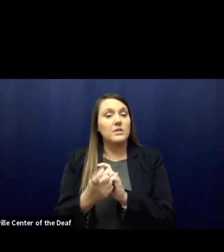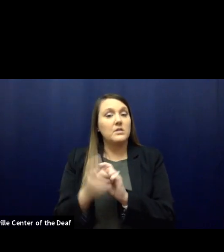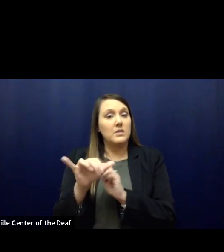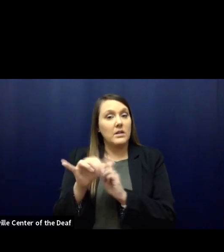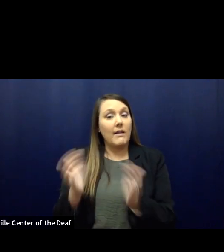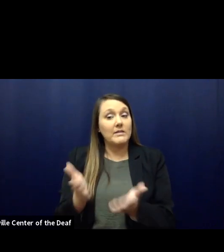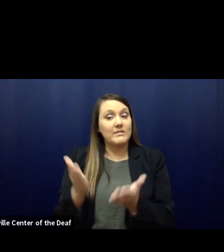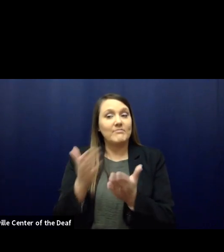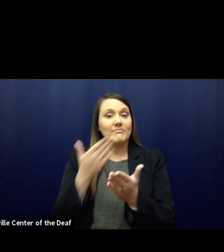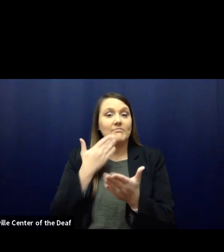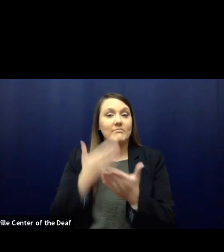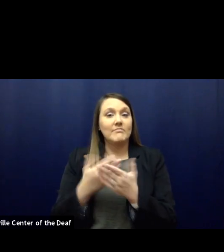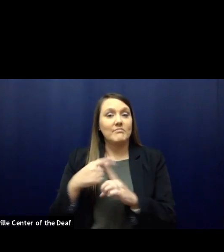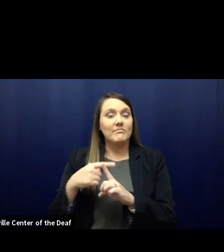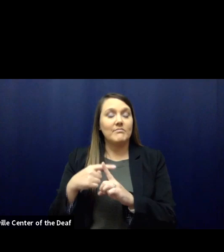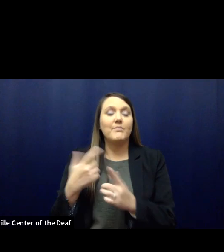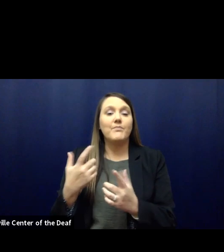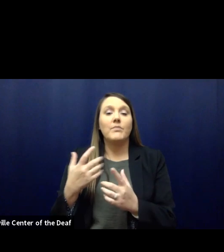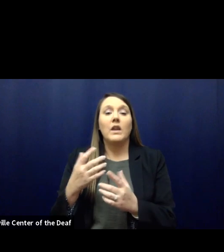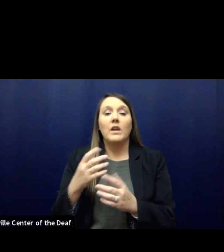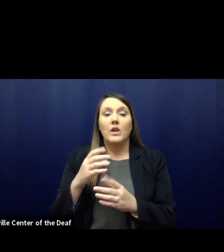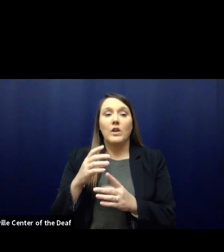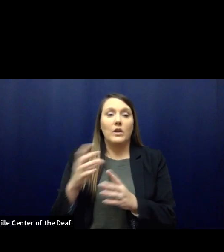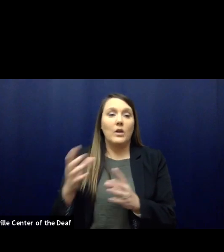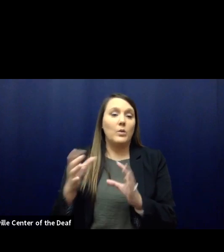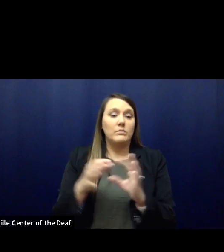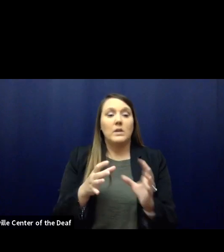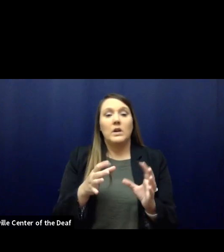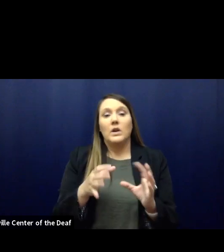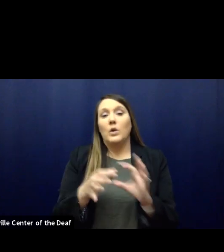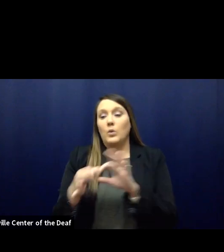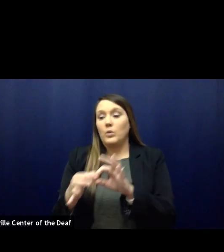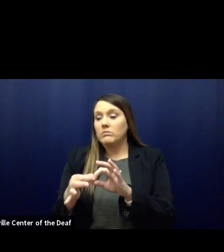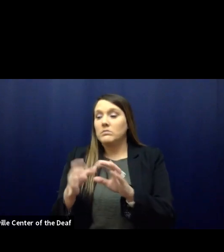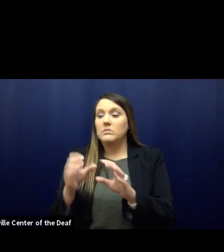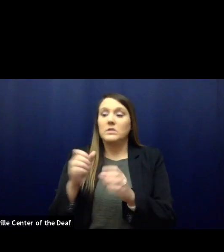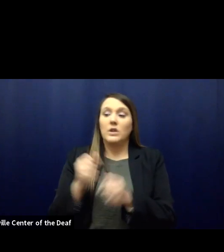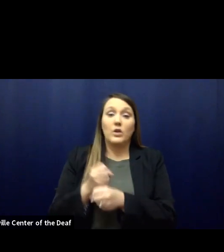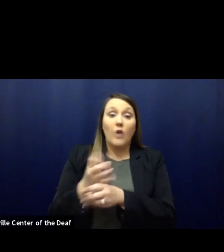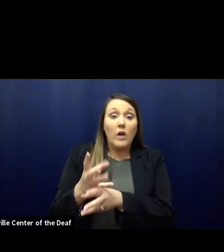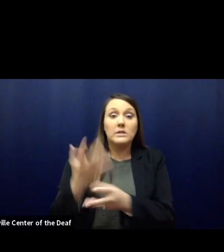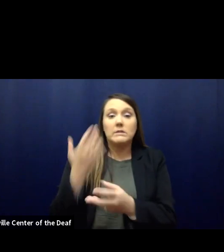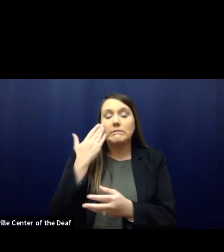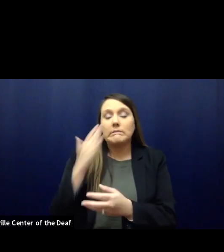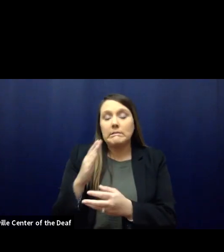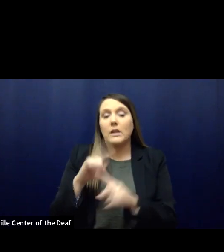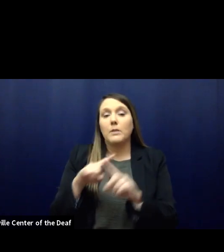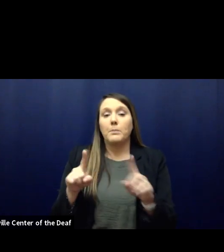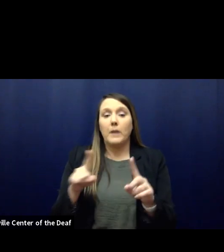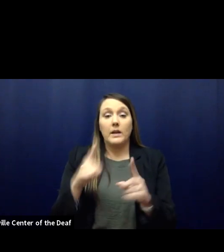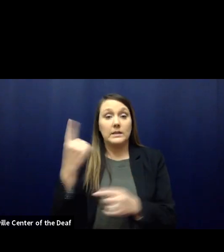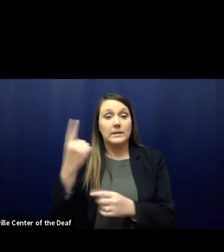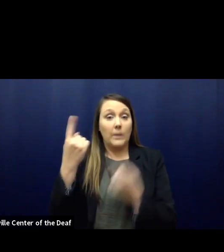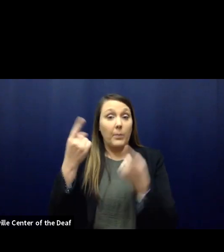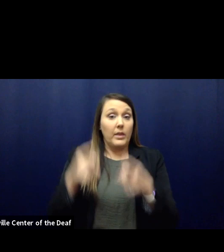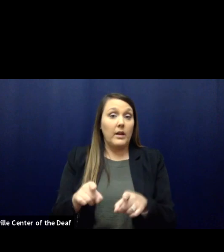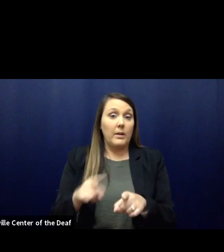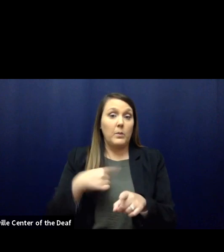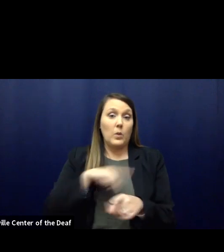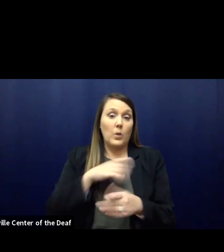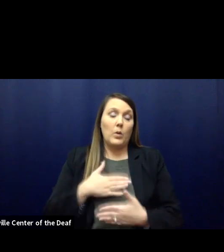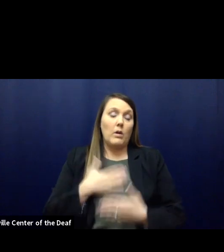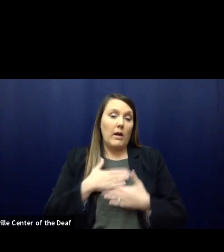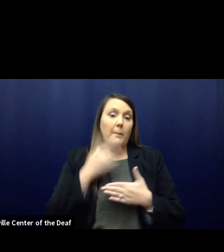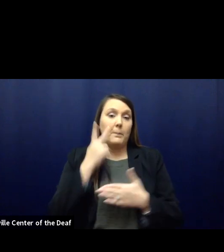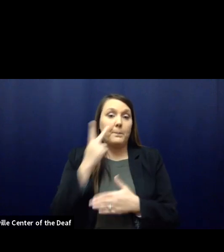encouraging. Correlation and causation isn't always the same thing, but something happened. And we are happy to see